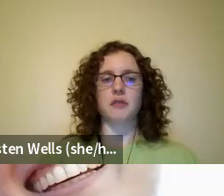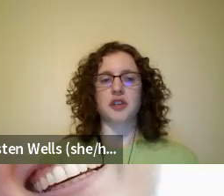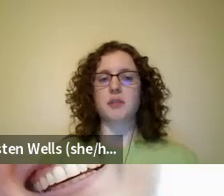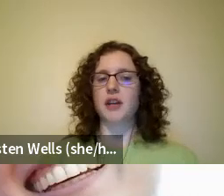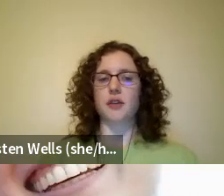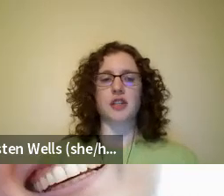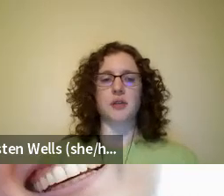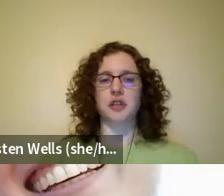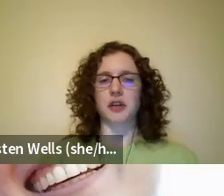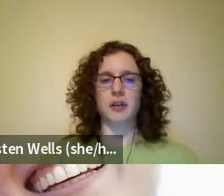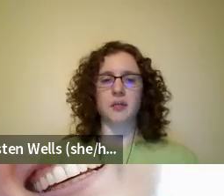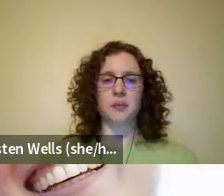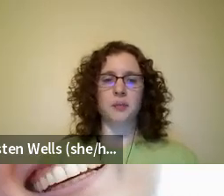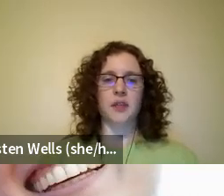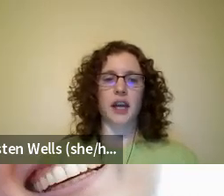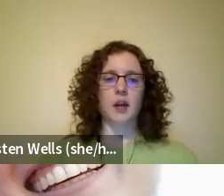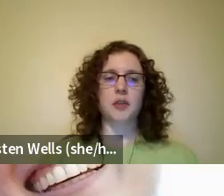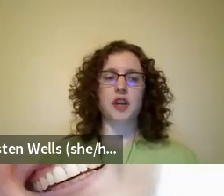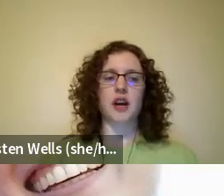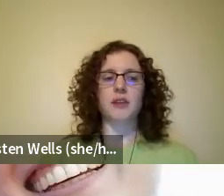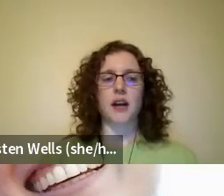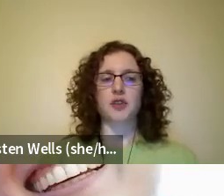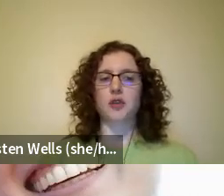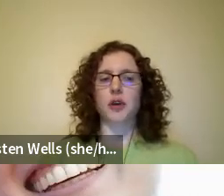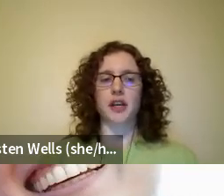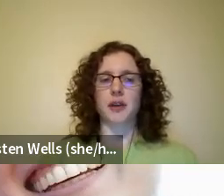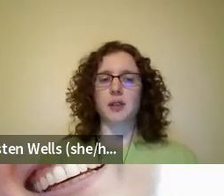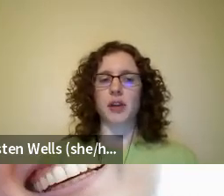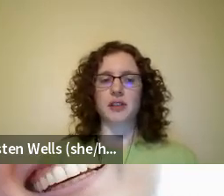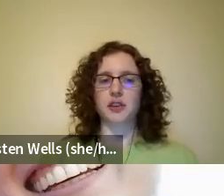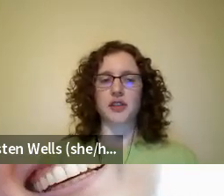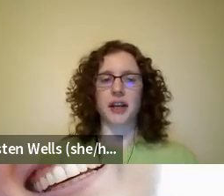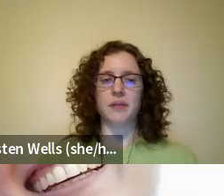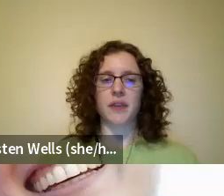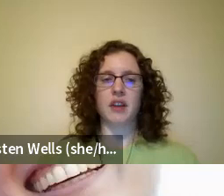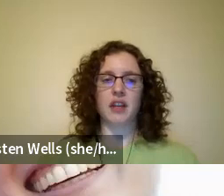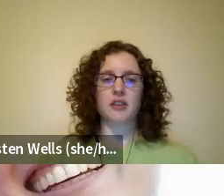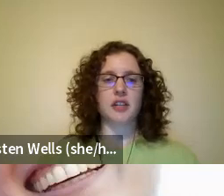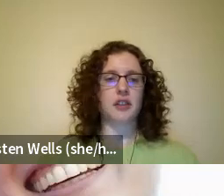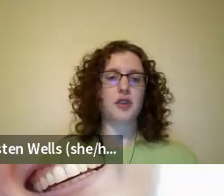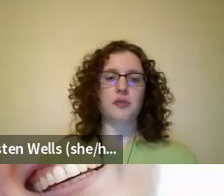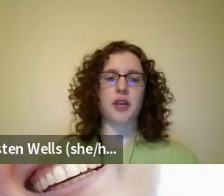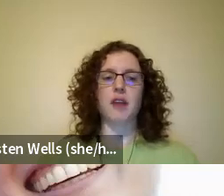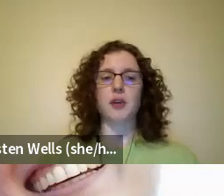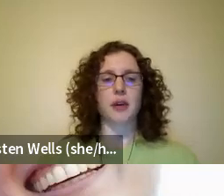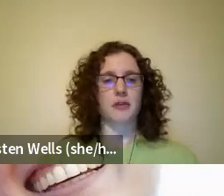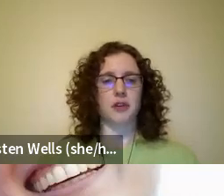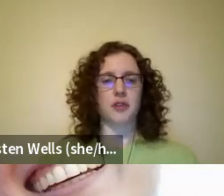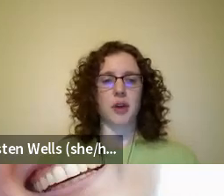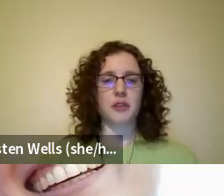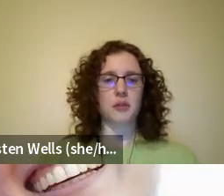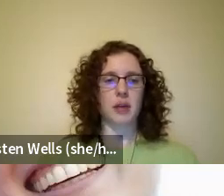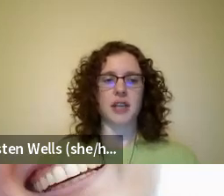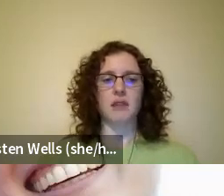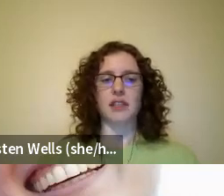me while I finished my undergraduate degree. I helped him recover after a cornea transplant surgery. Jason drove me everywhere for a